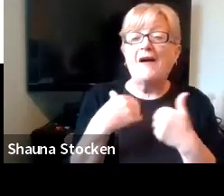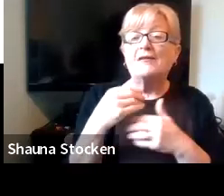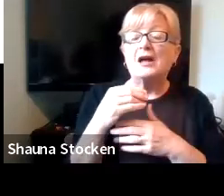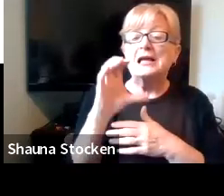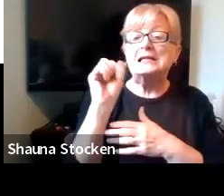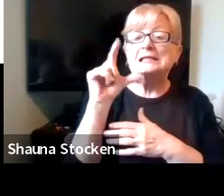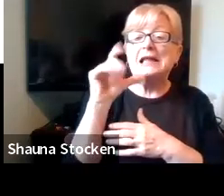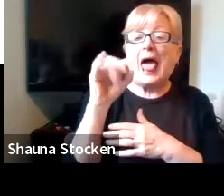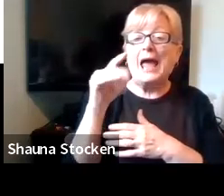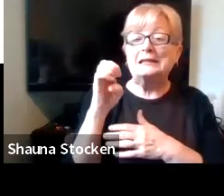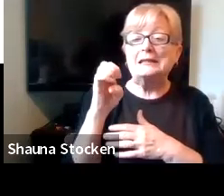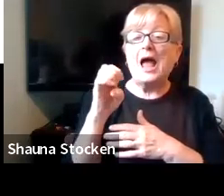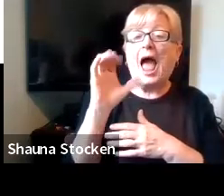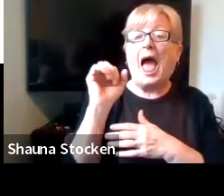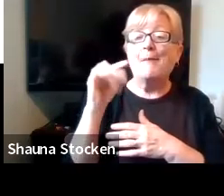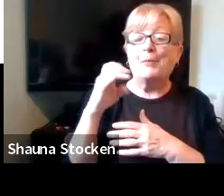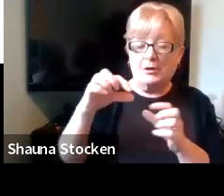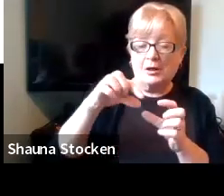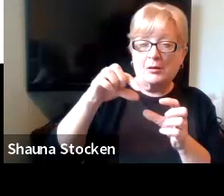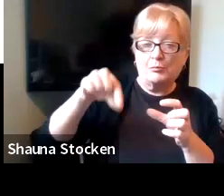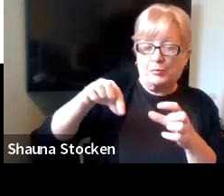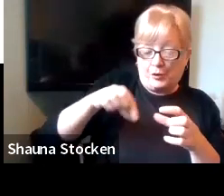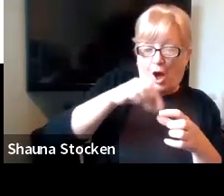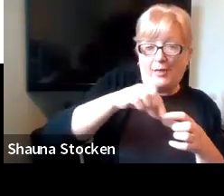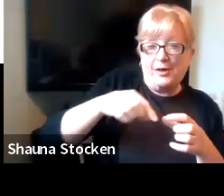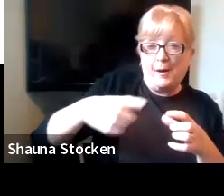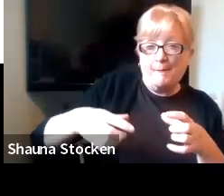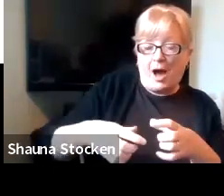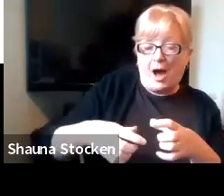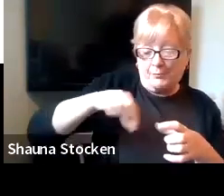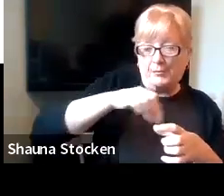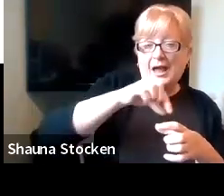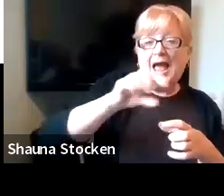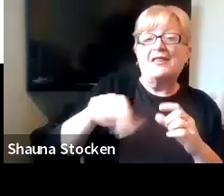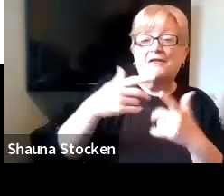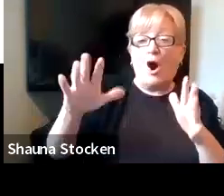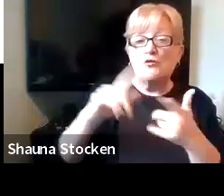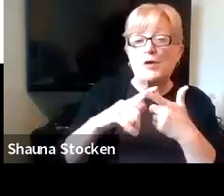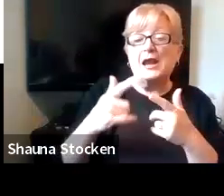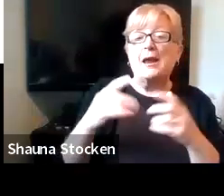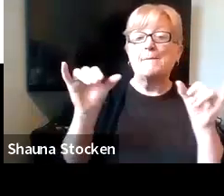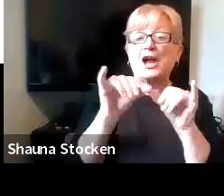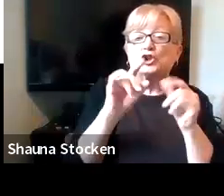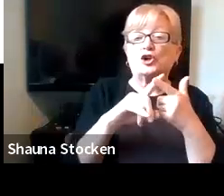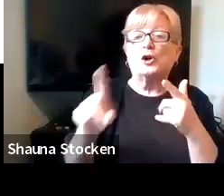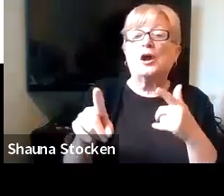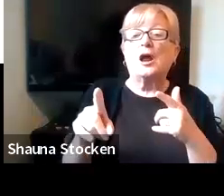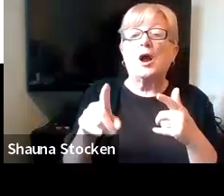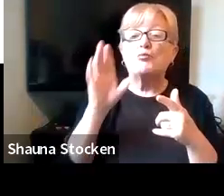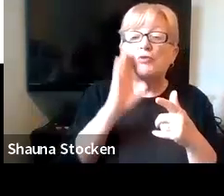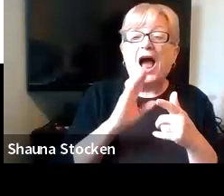and then I have pre-measured white sugar, brown sugar, and cinnamon. And then you